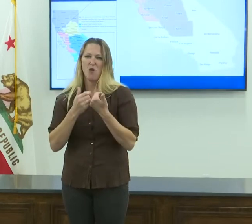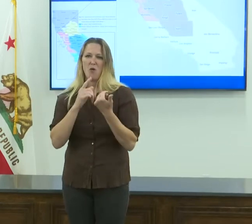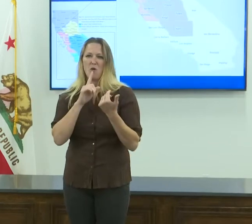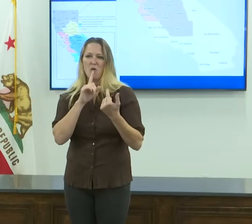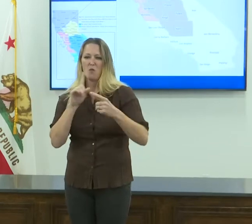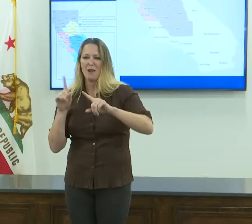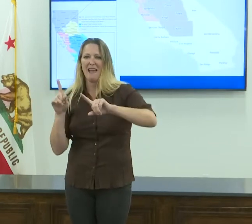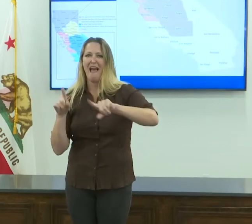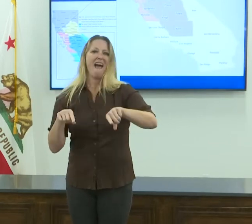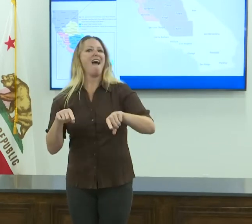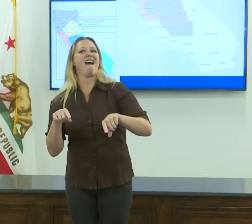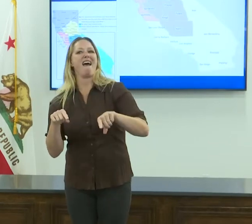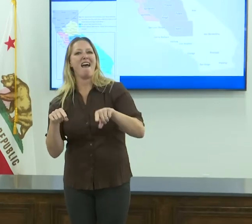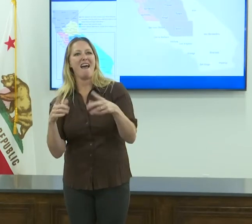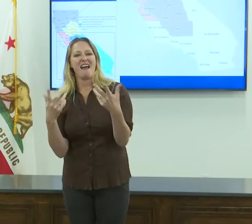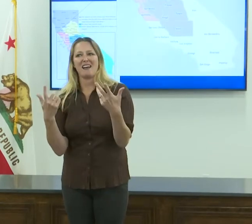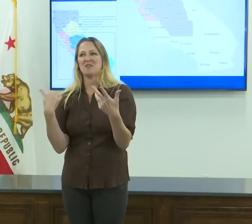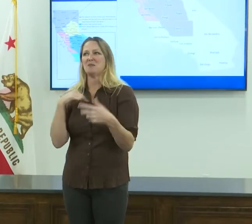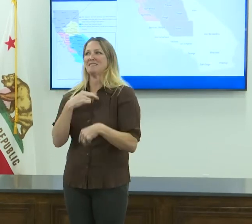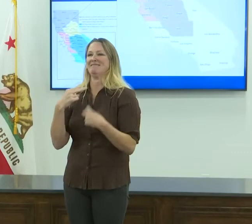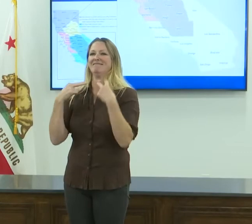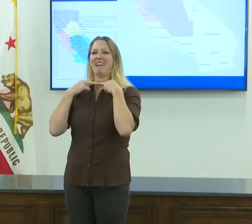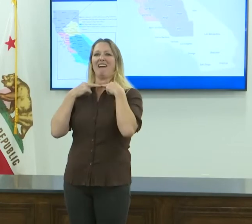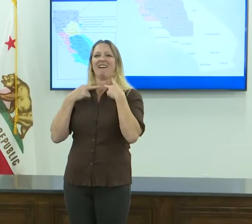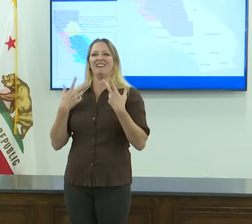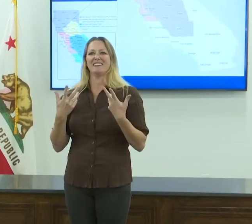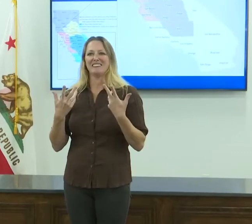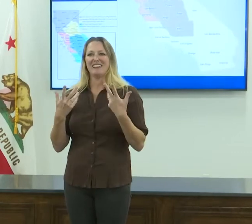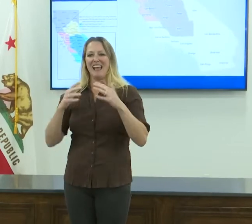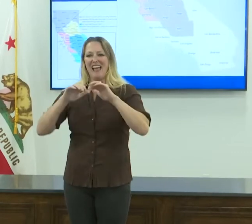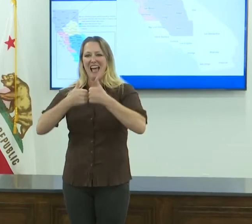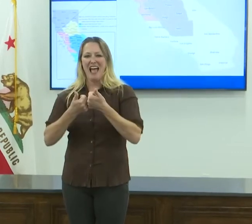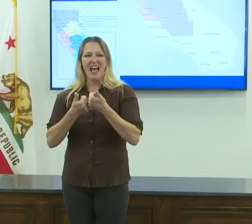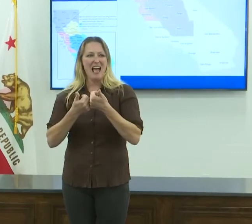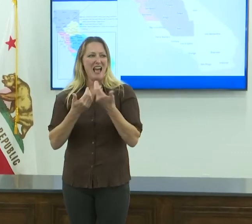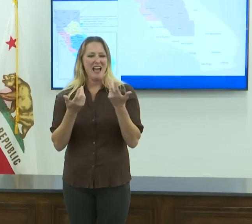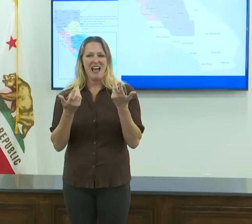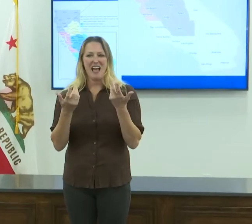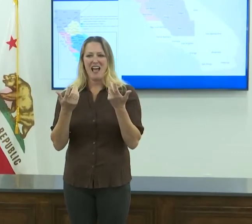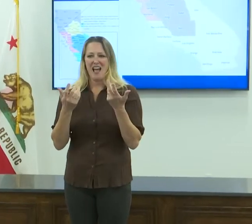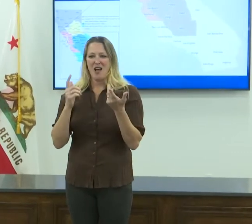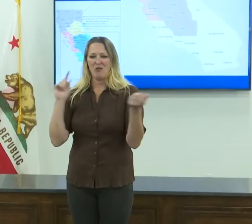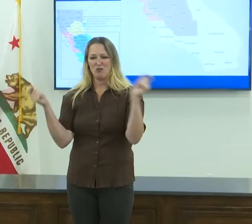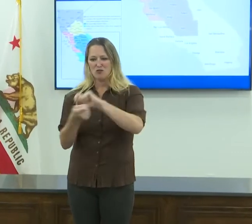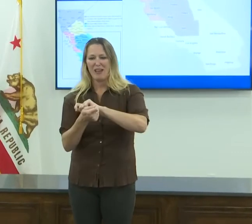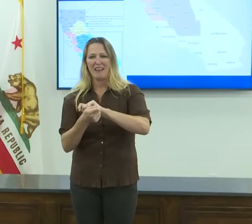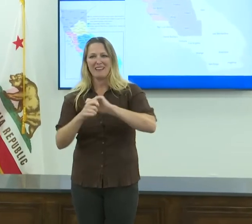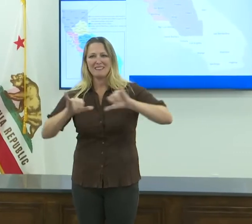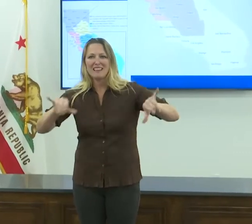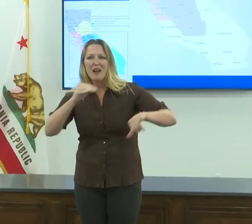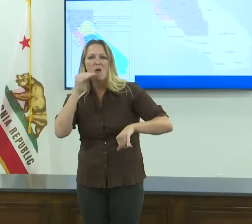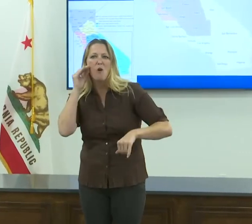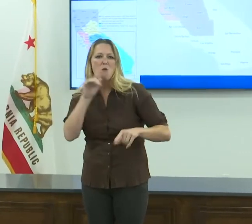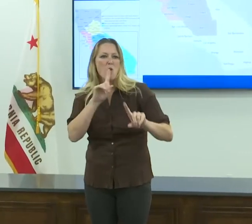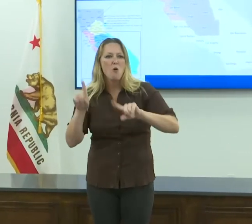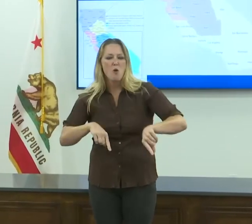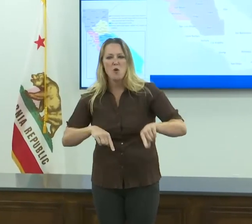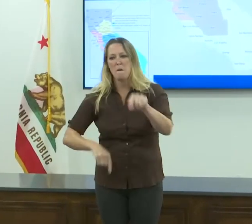isn't a whole lot more that we can do in driving down our hospital cases, and especially intensive care.